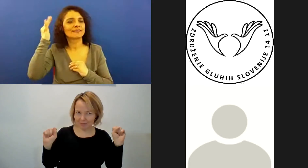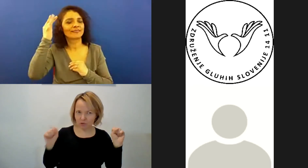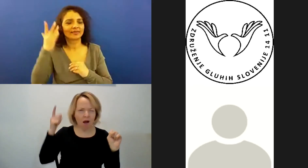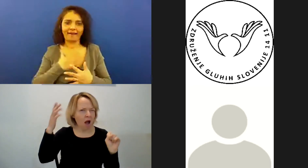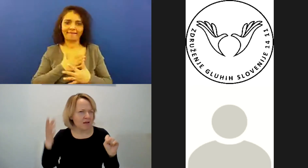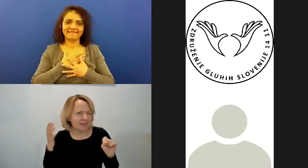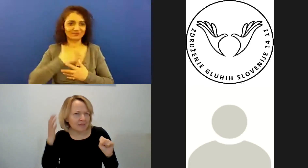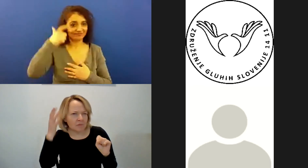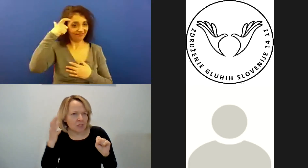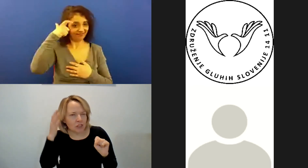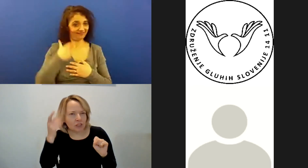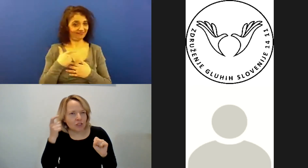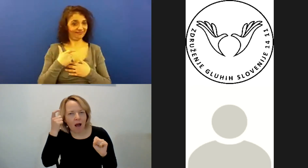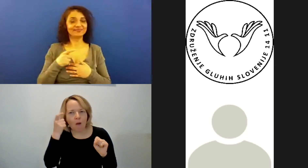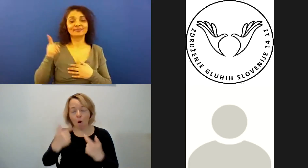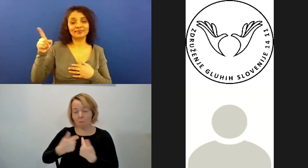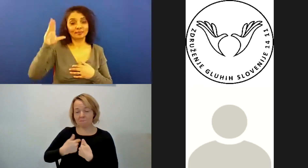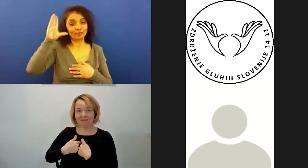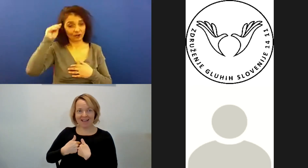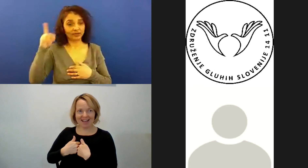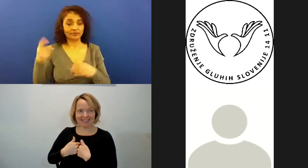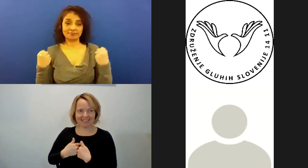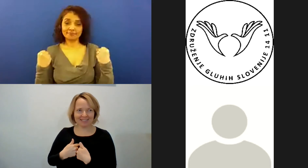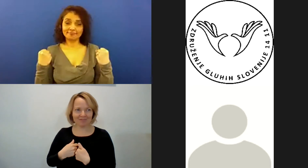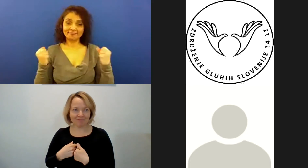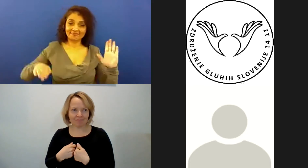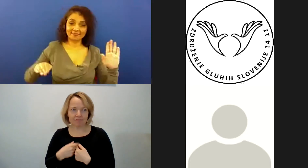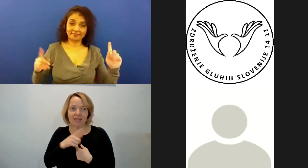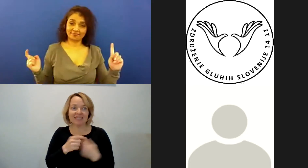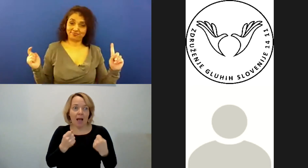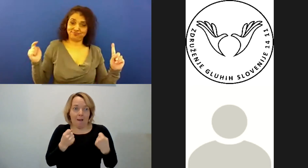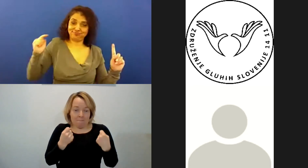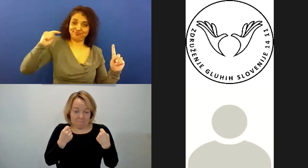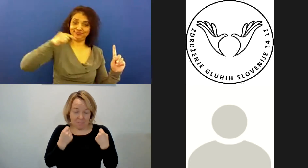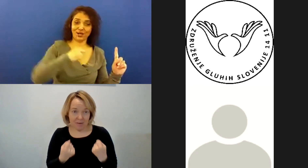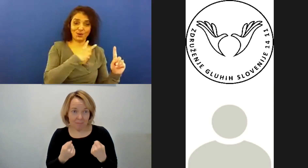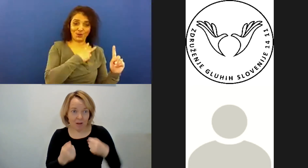And the Dutch guy I met moved back to Holland, kept thinking about me,